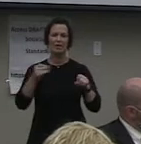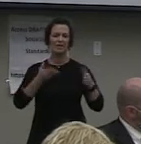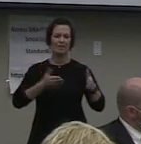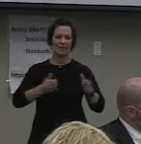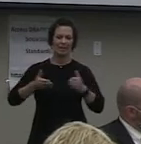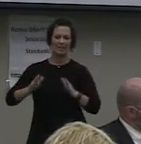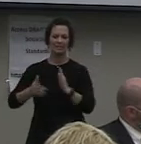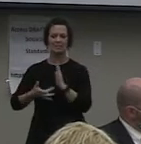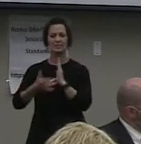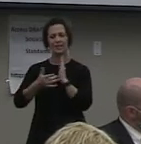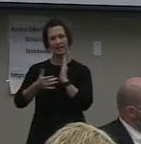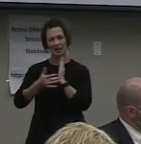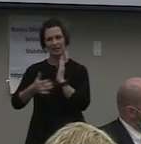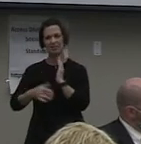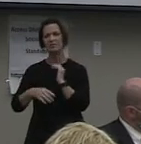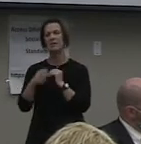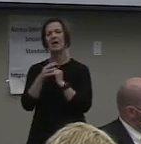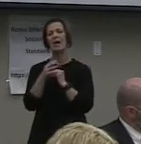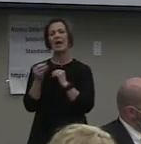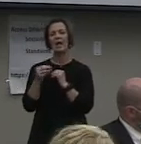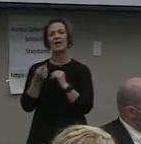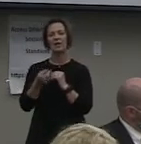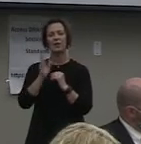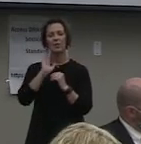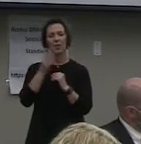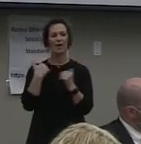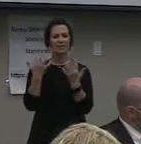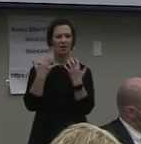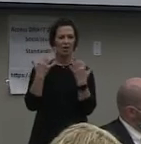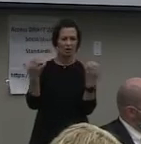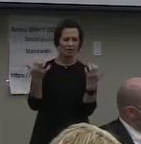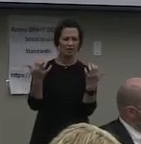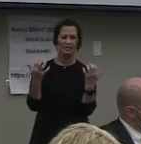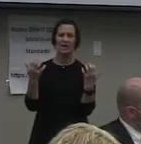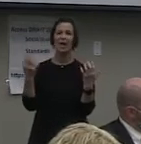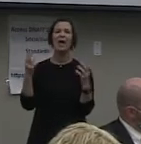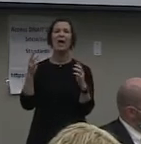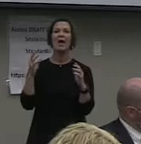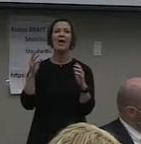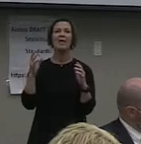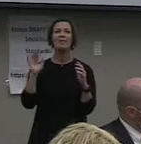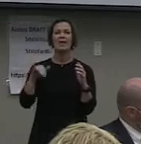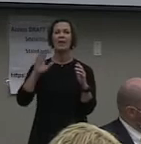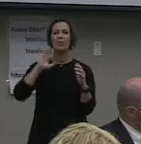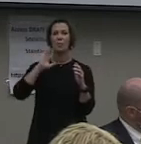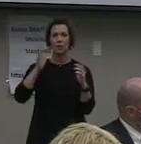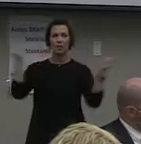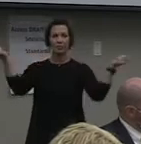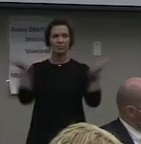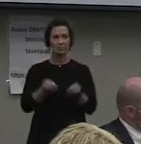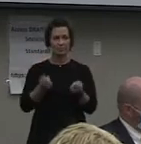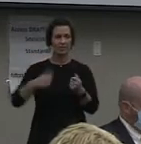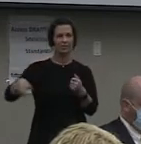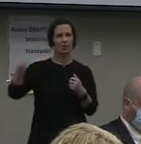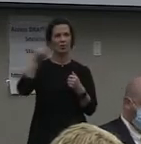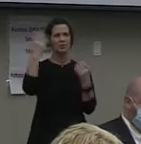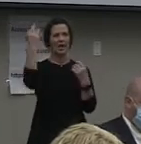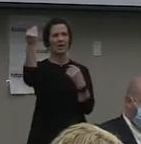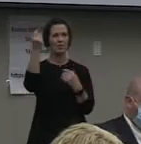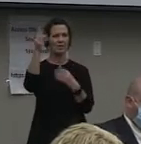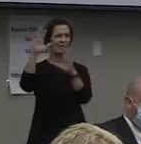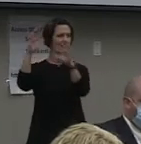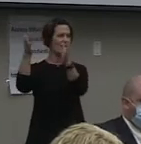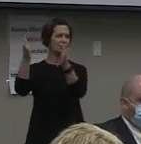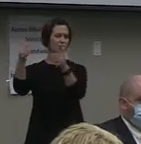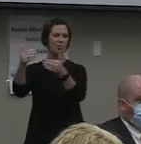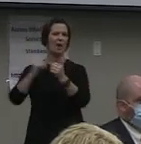to communicate arguments that will engage a range of audiences, including venues outside of the classroom. Exactly how